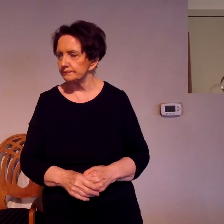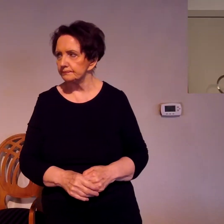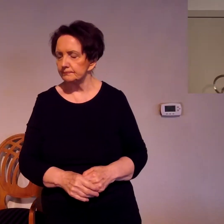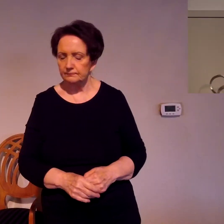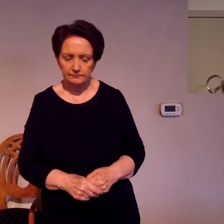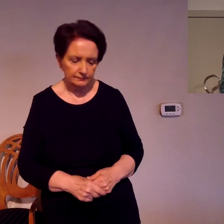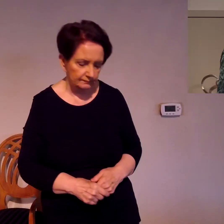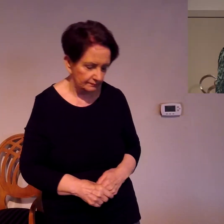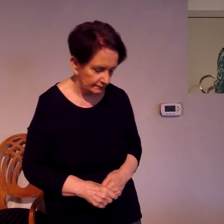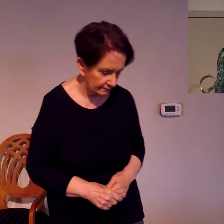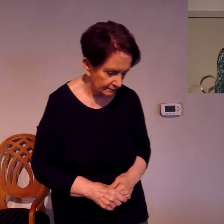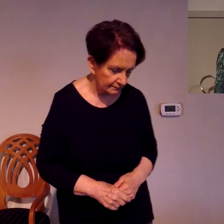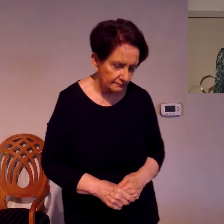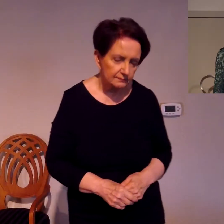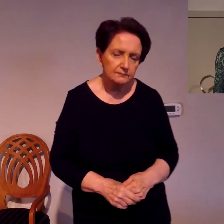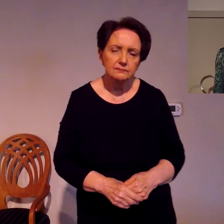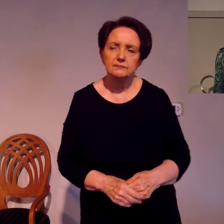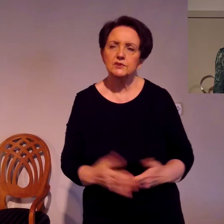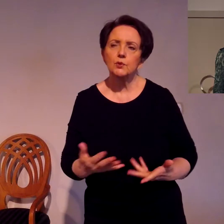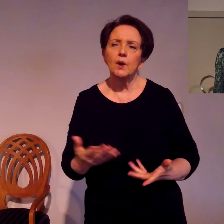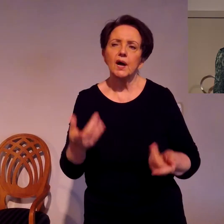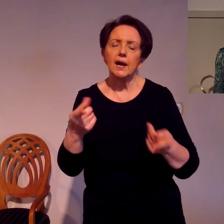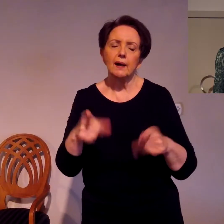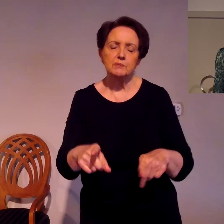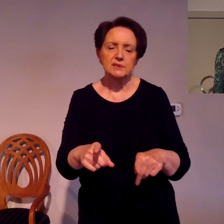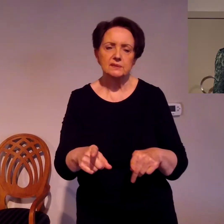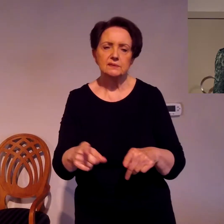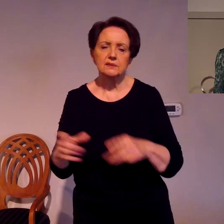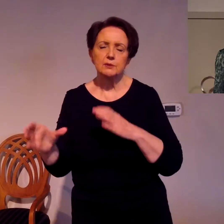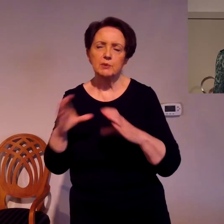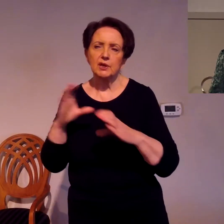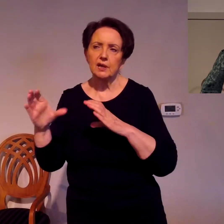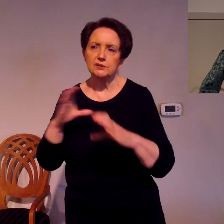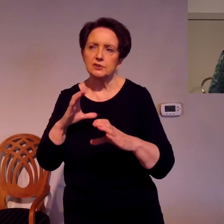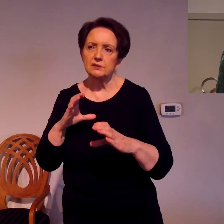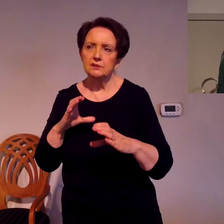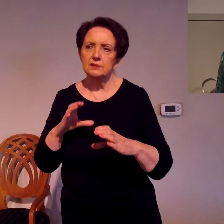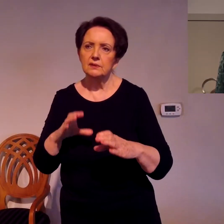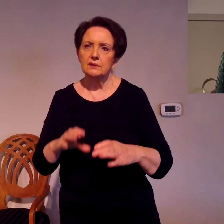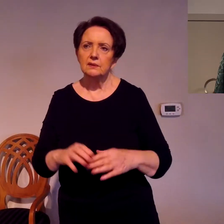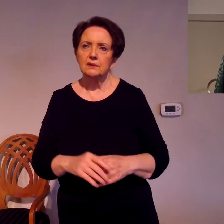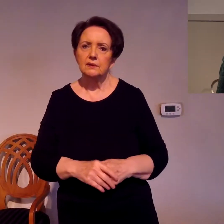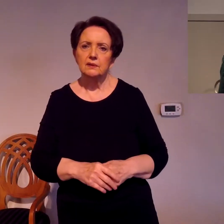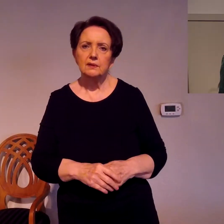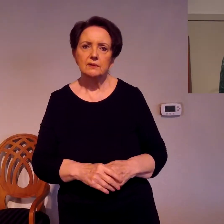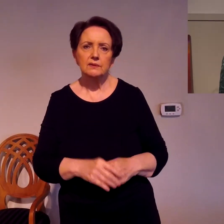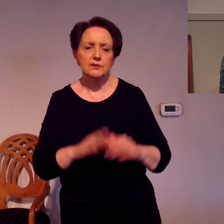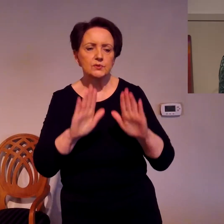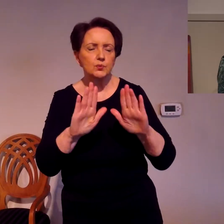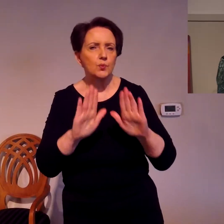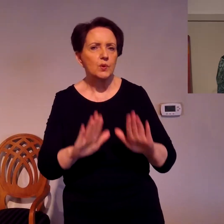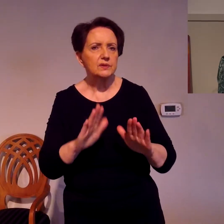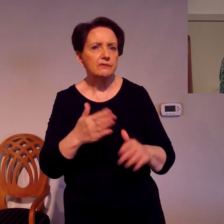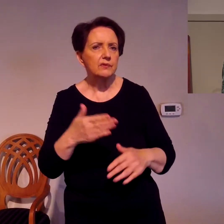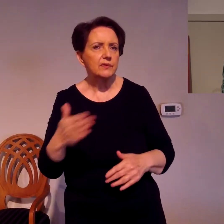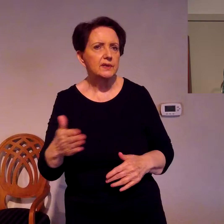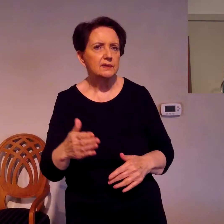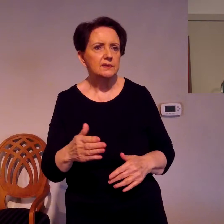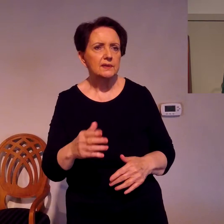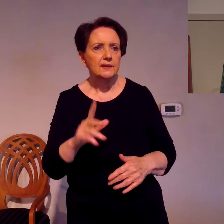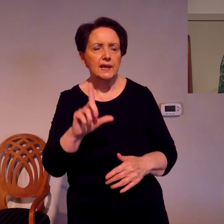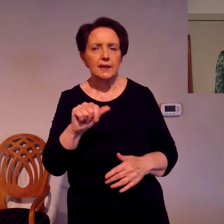so what happens when we're in communication with someone is this wonderful thing called the ladder of